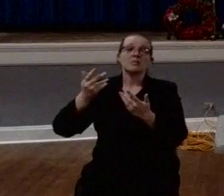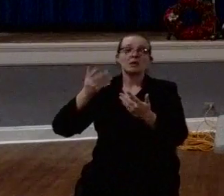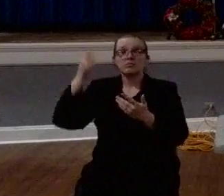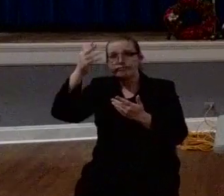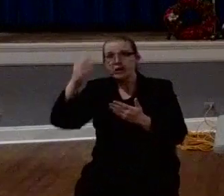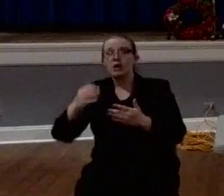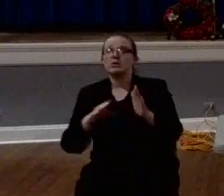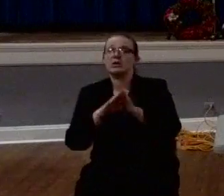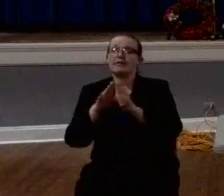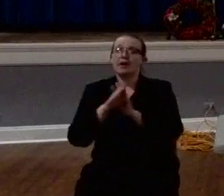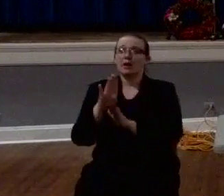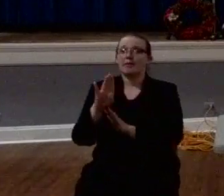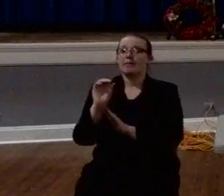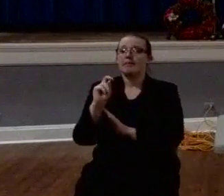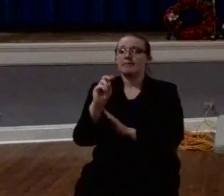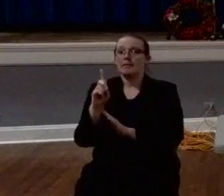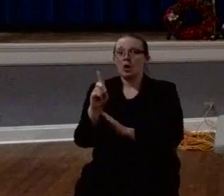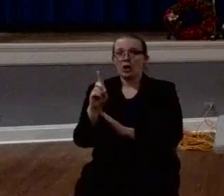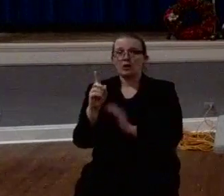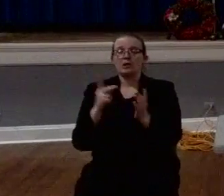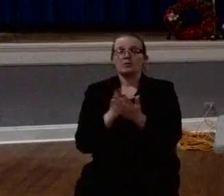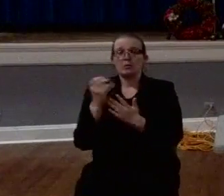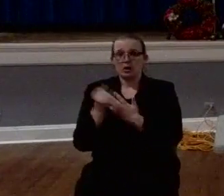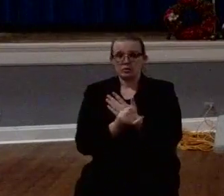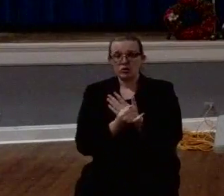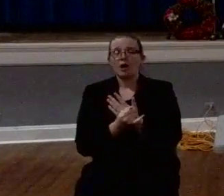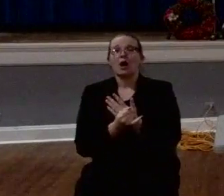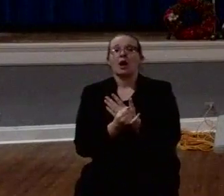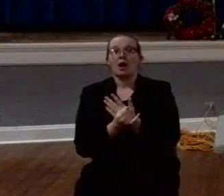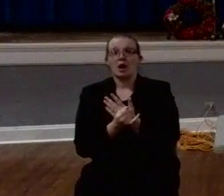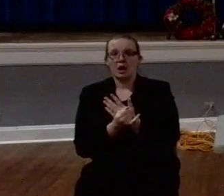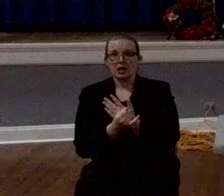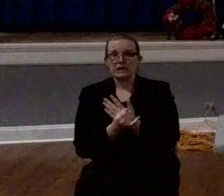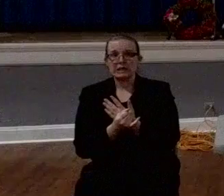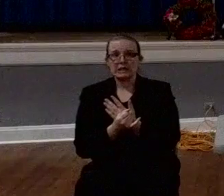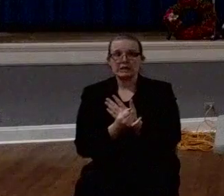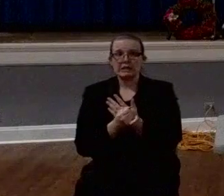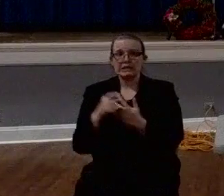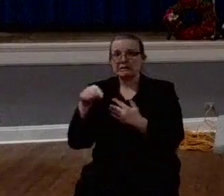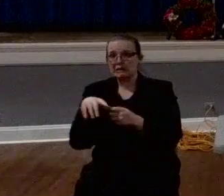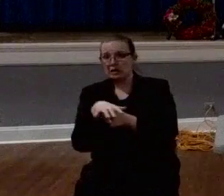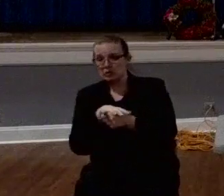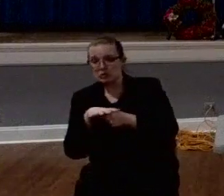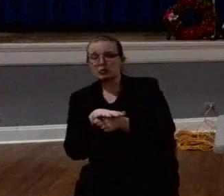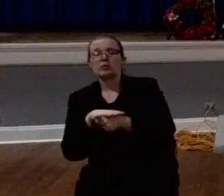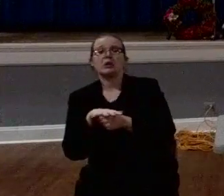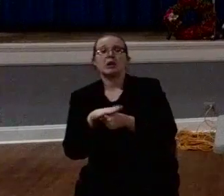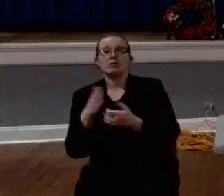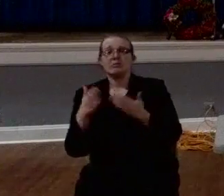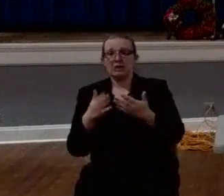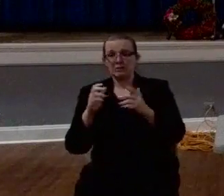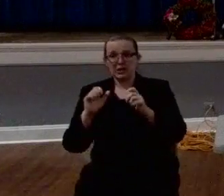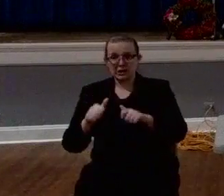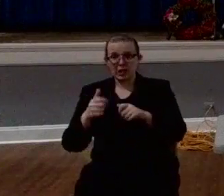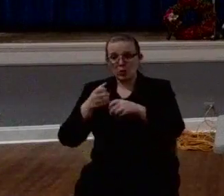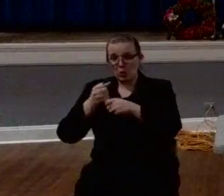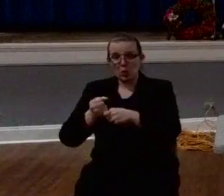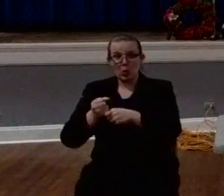through the development of our bond project. Right. And it's in the area, it may be able to hold